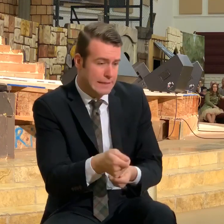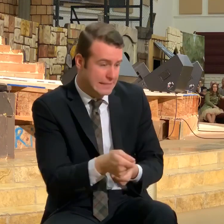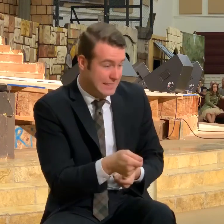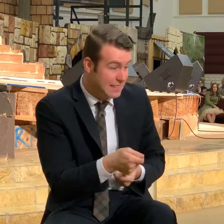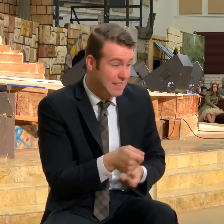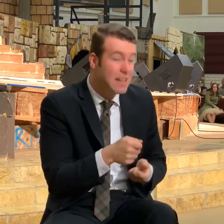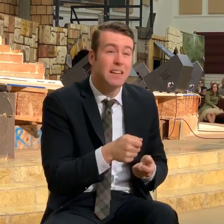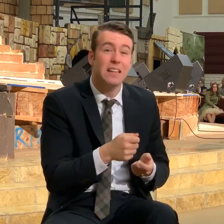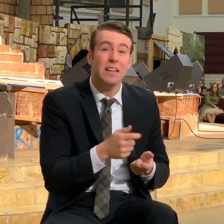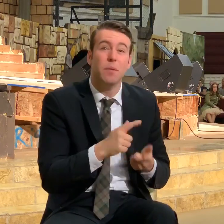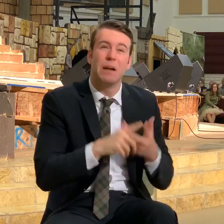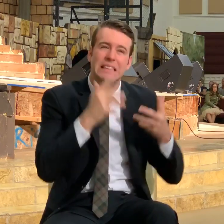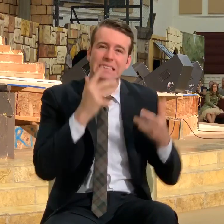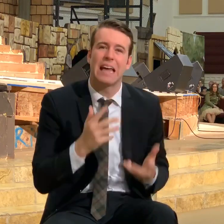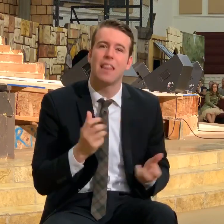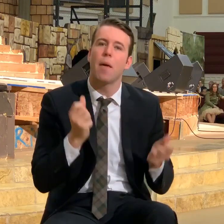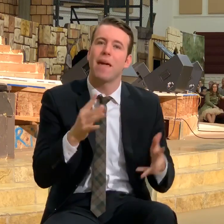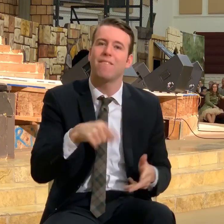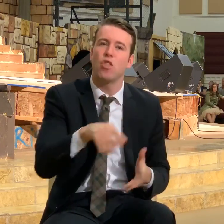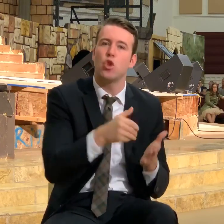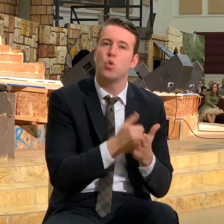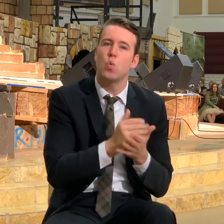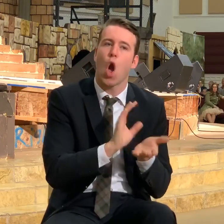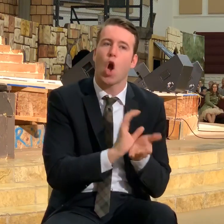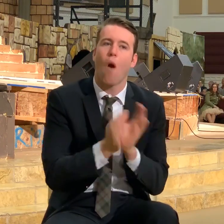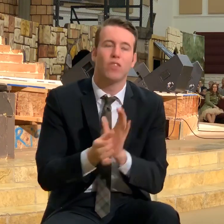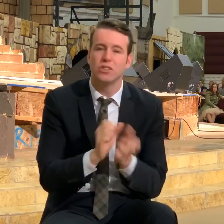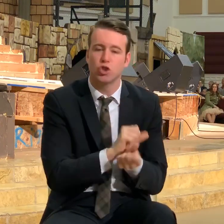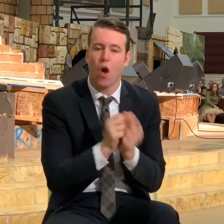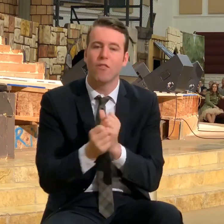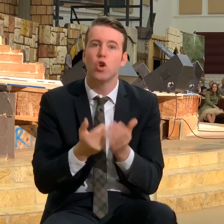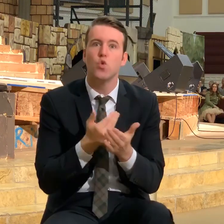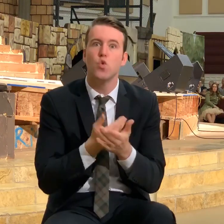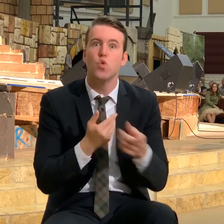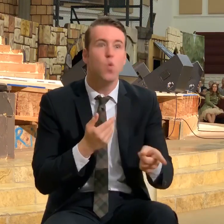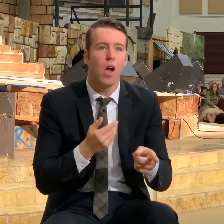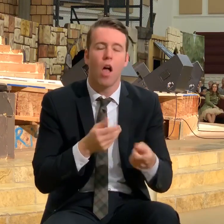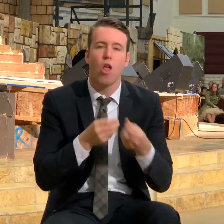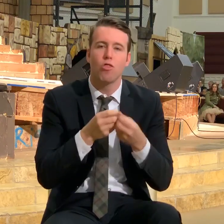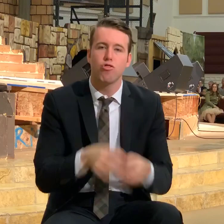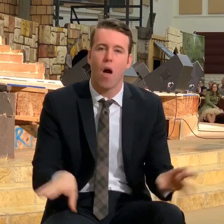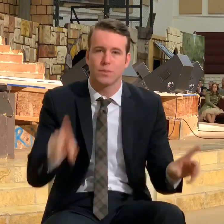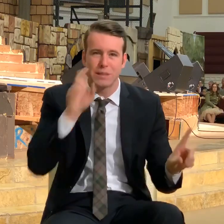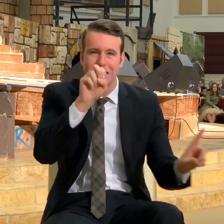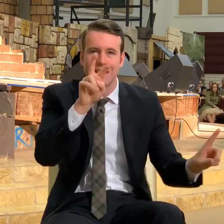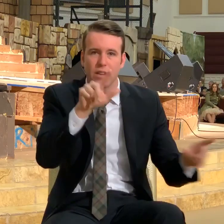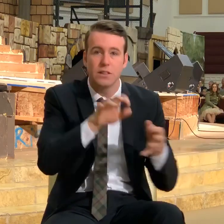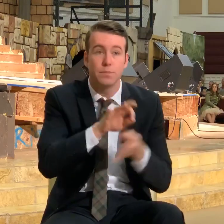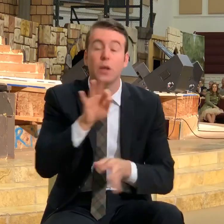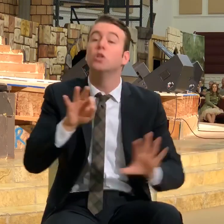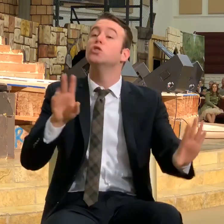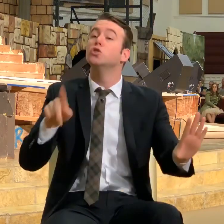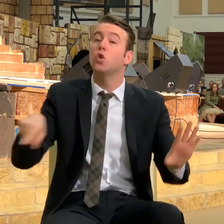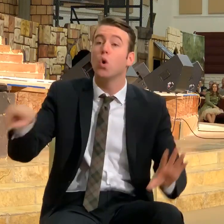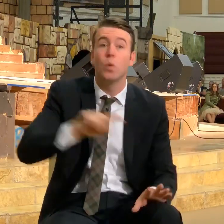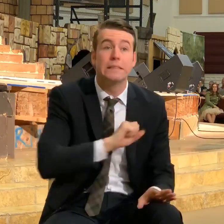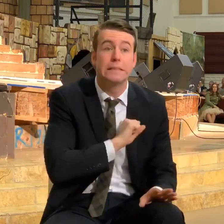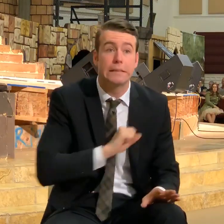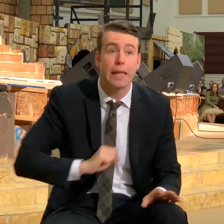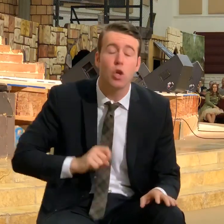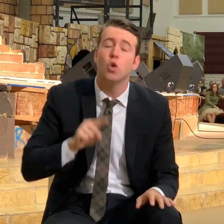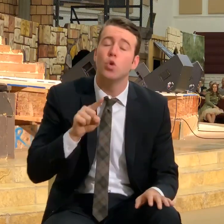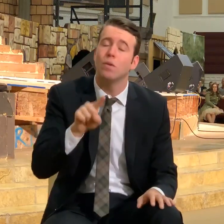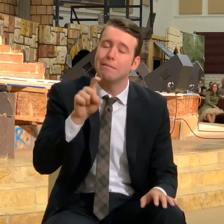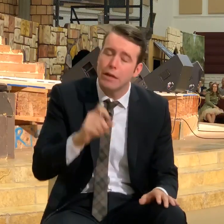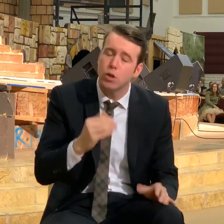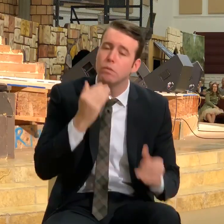of those new converts that were destroyed because of that evil, seducing spirit. Saint of God, you need to thank God for a